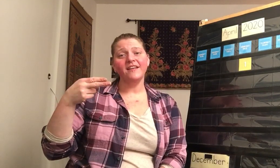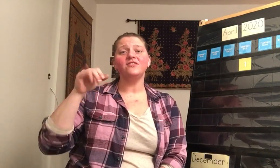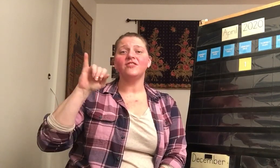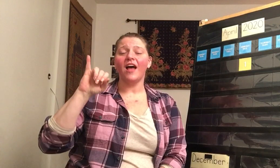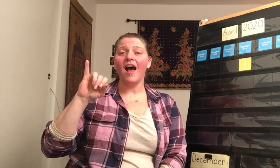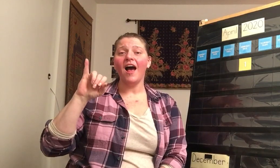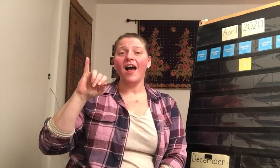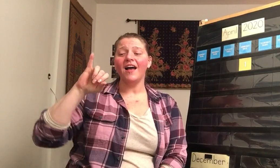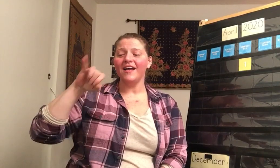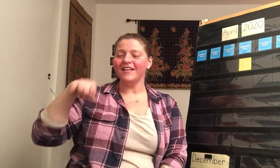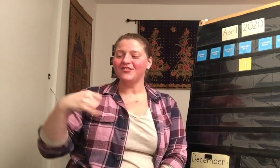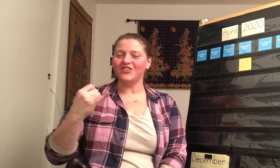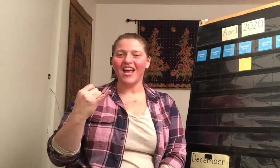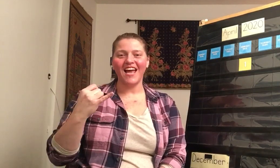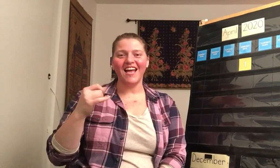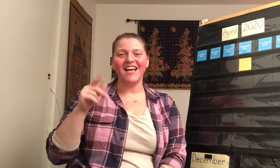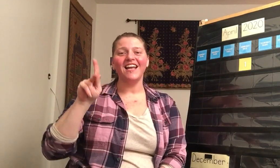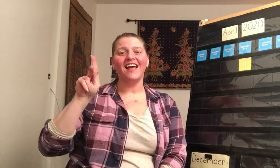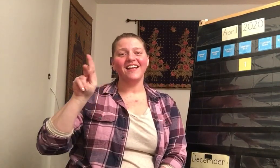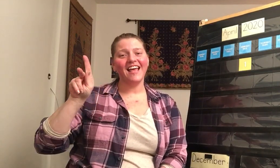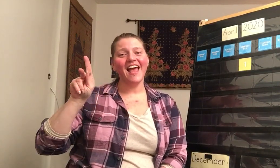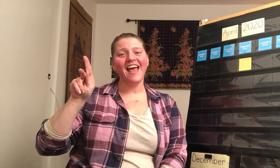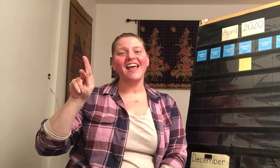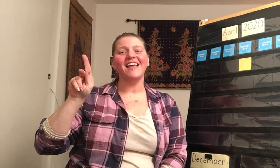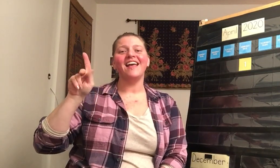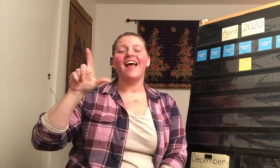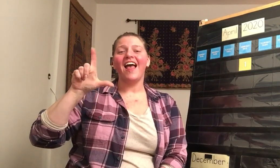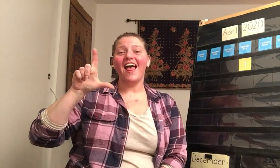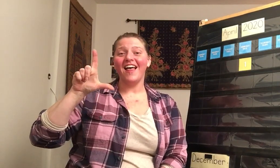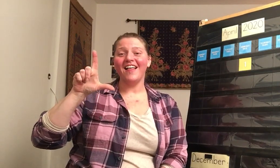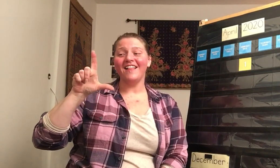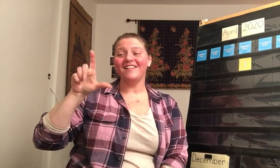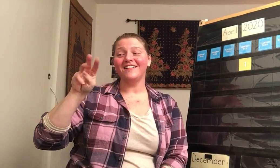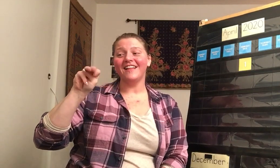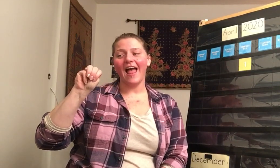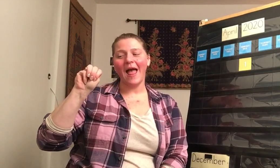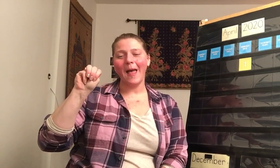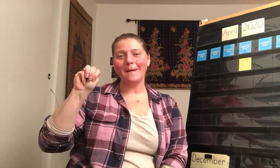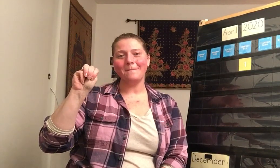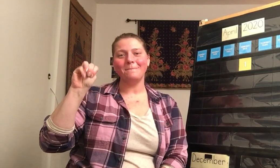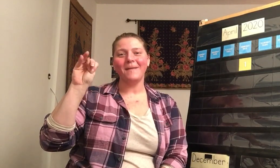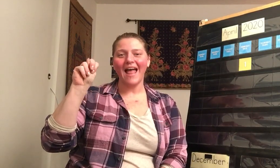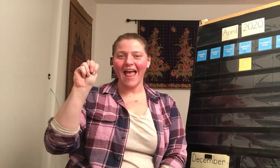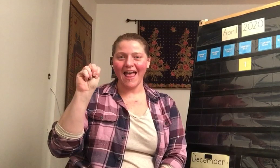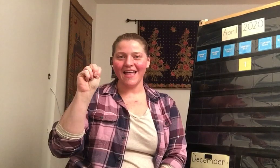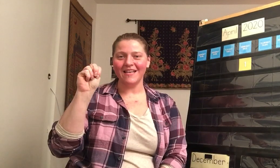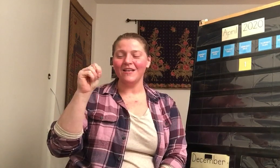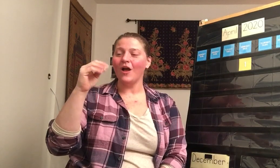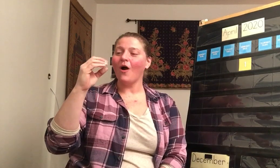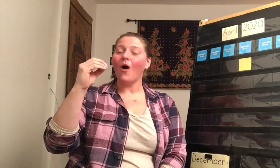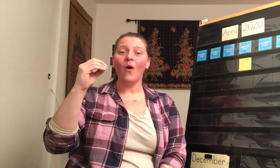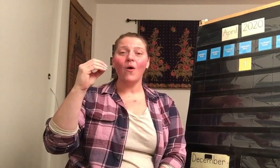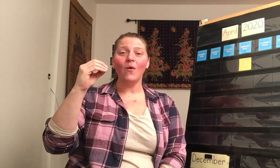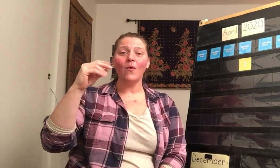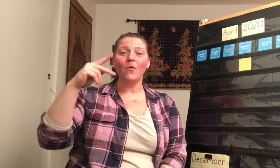H, I, J, K, L, M, N, O,